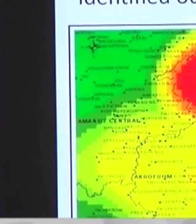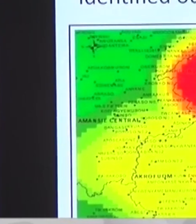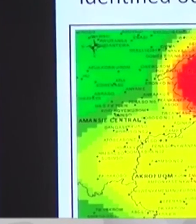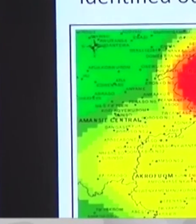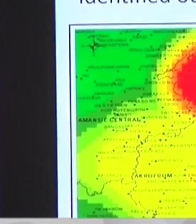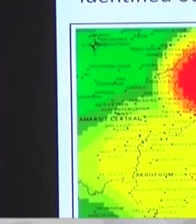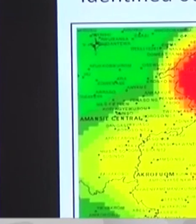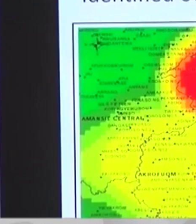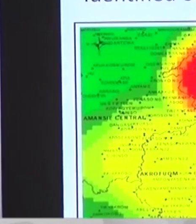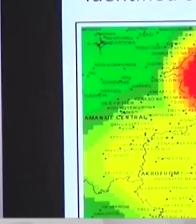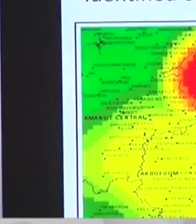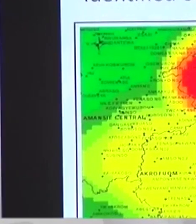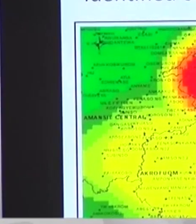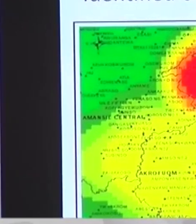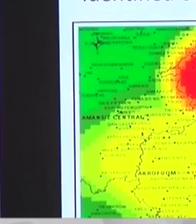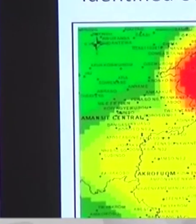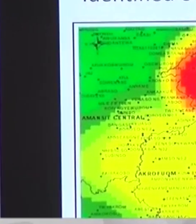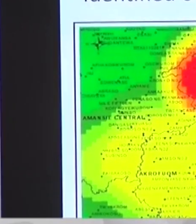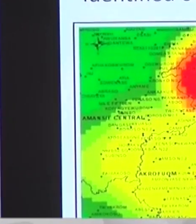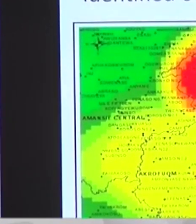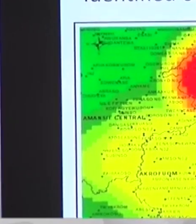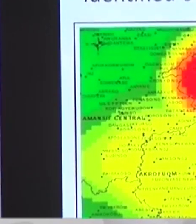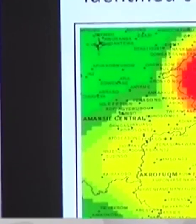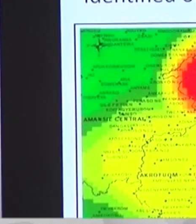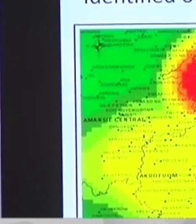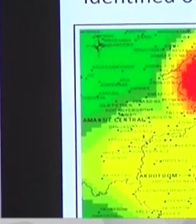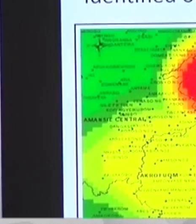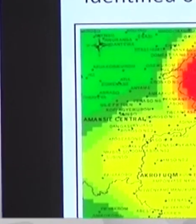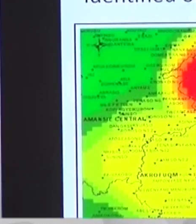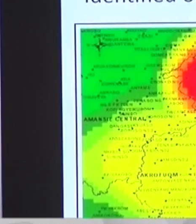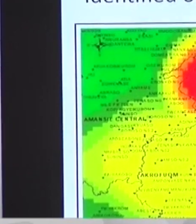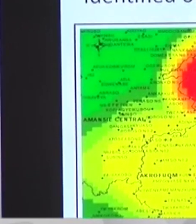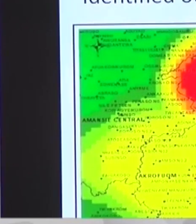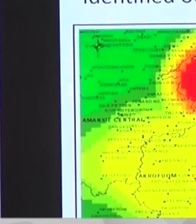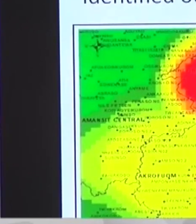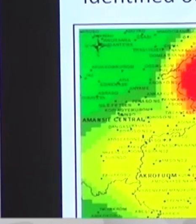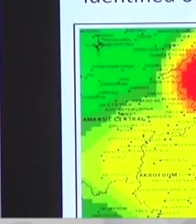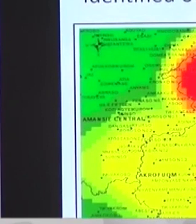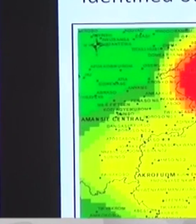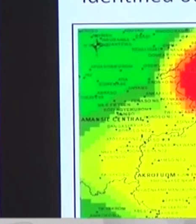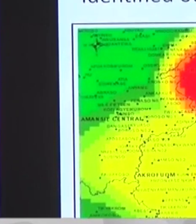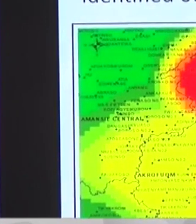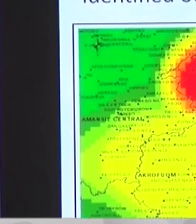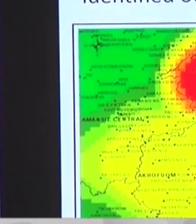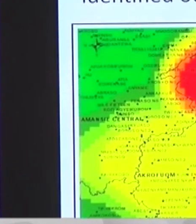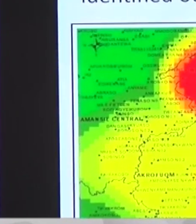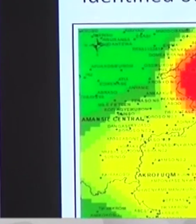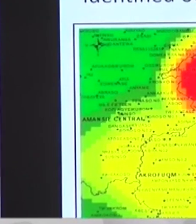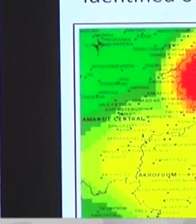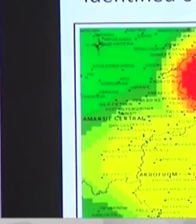and make the necessary adjustment to their lifestyle to be able to reduce spread.